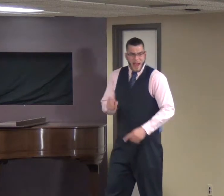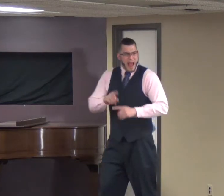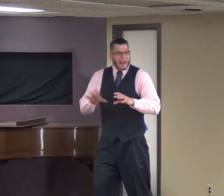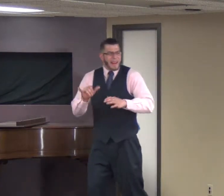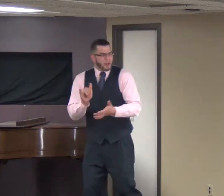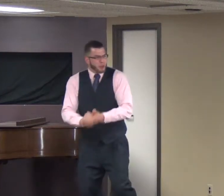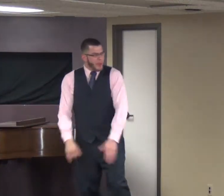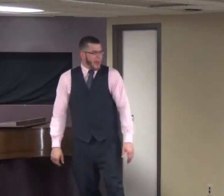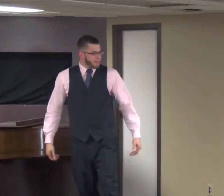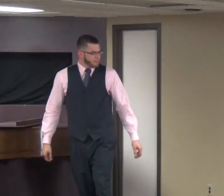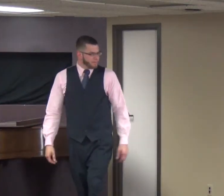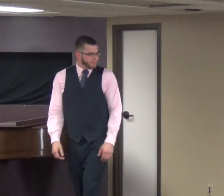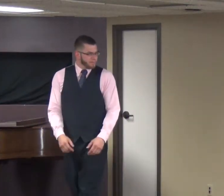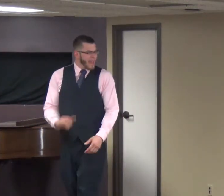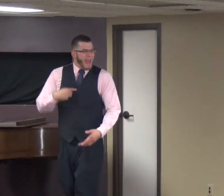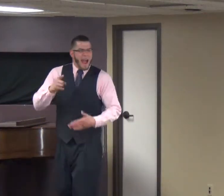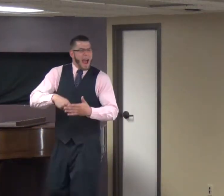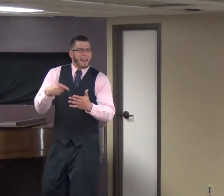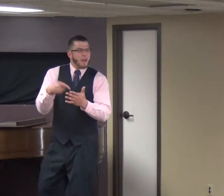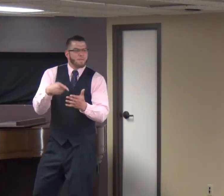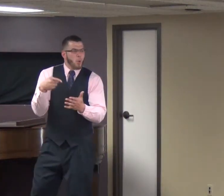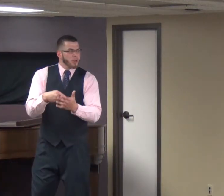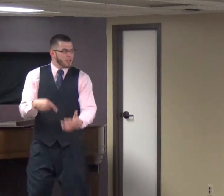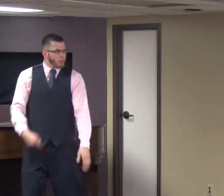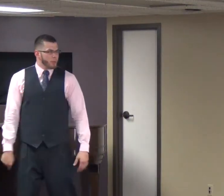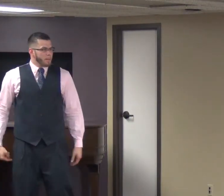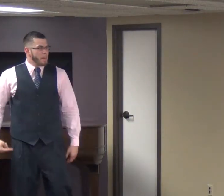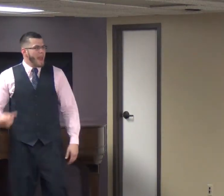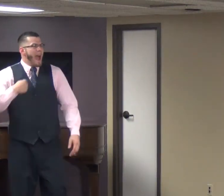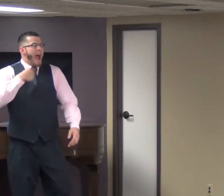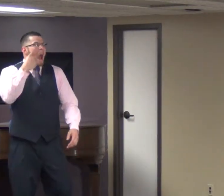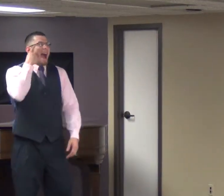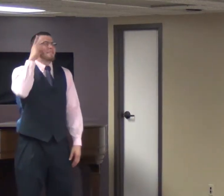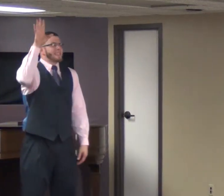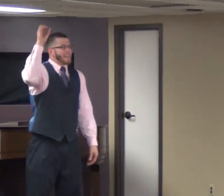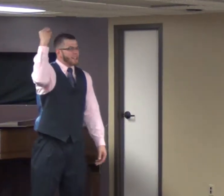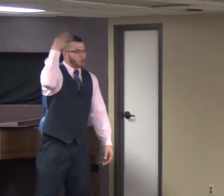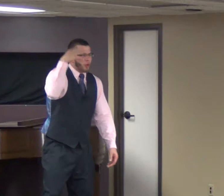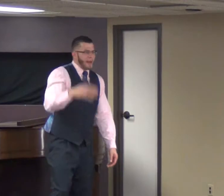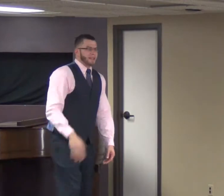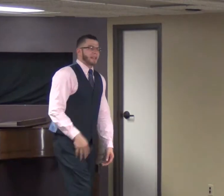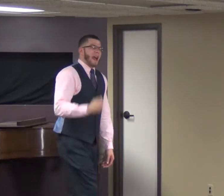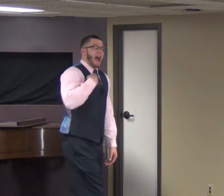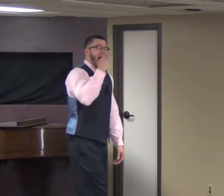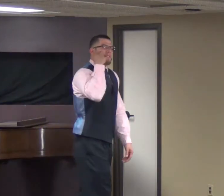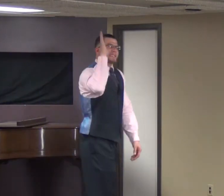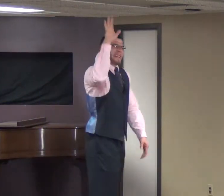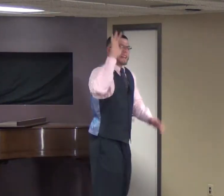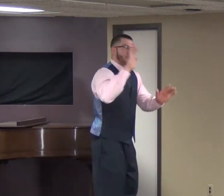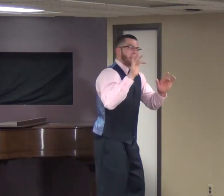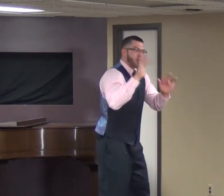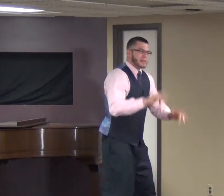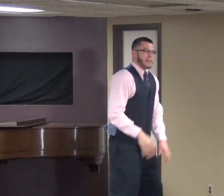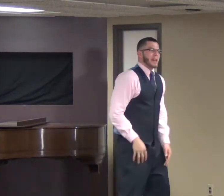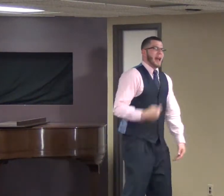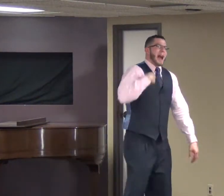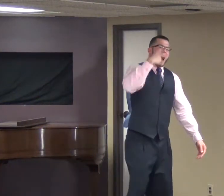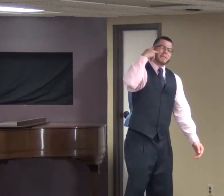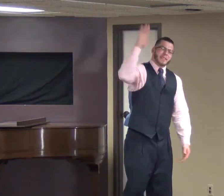I can't do that. I can't afford to. I've seen his grace. I've seen his mercy. I've seen